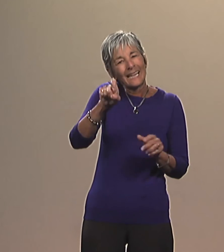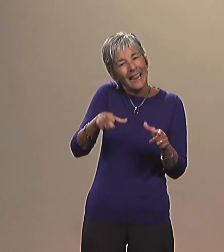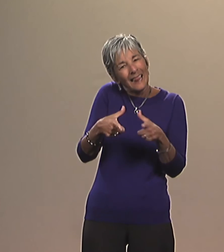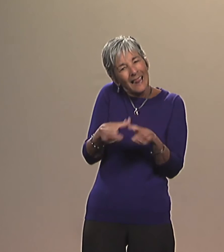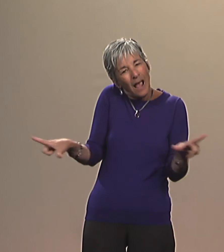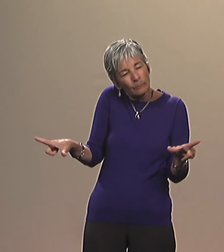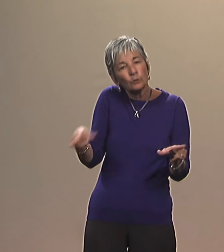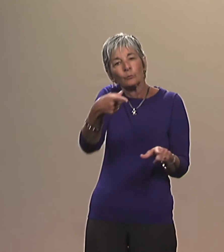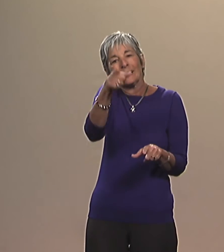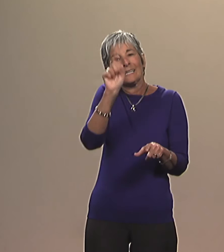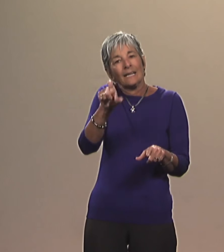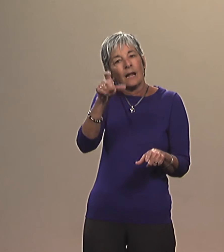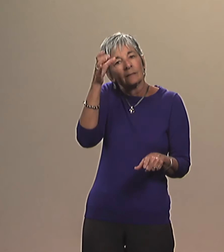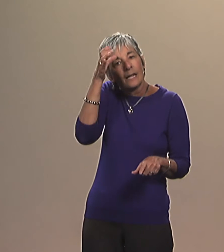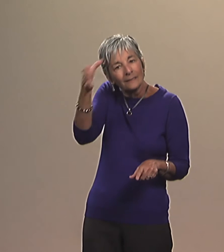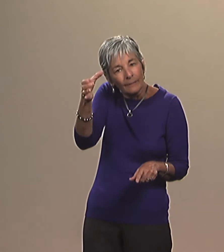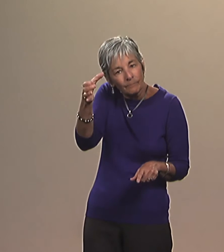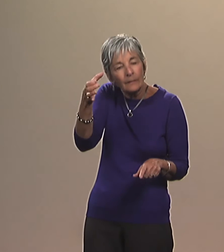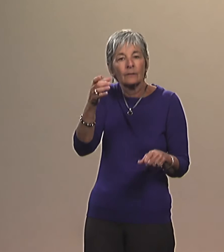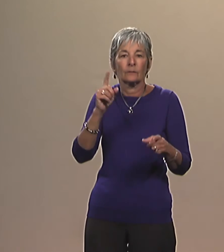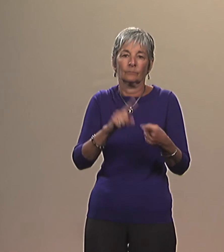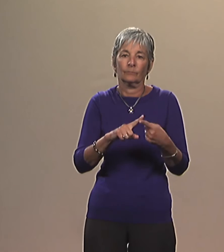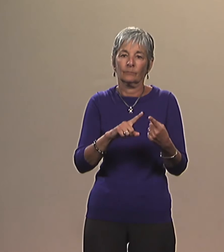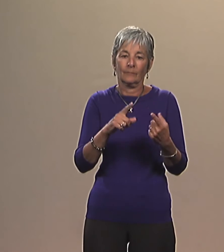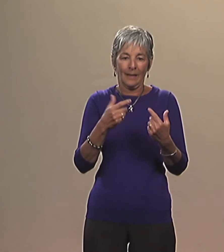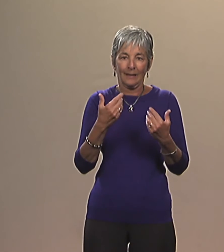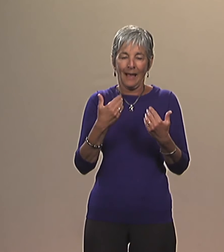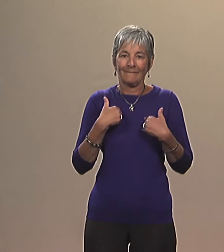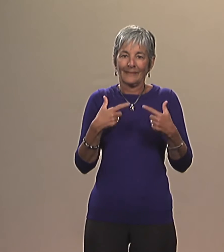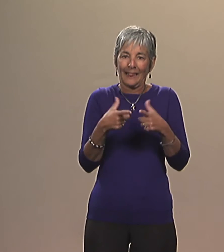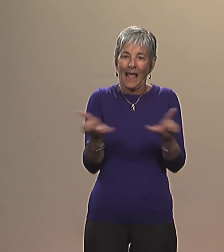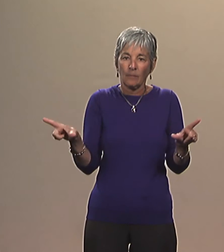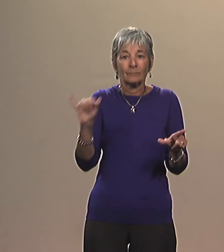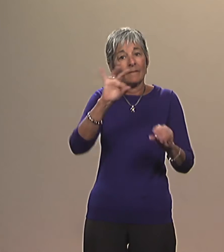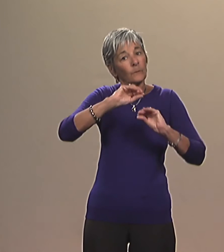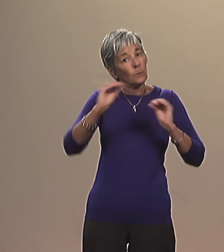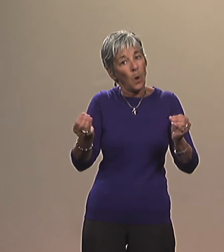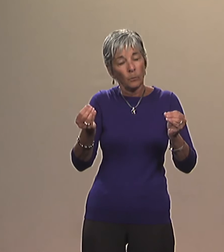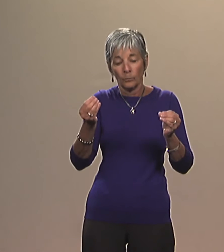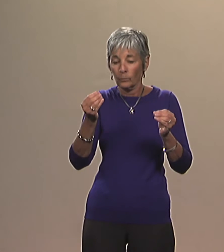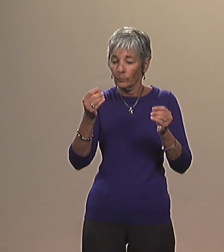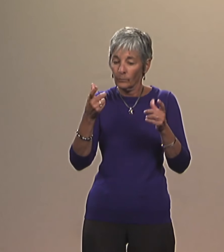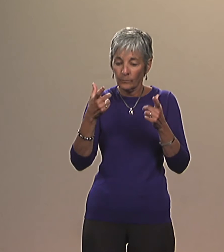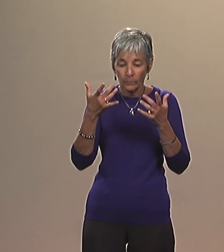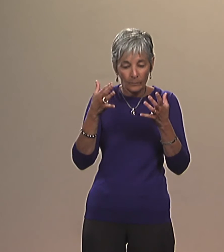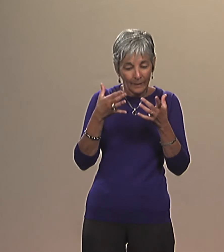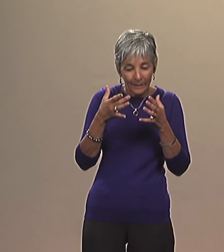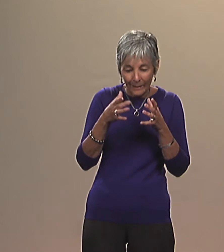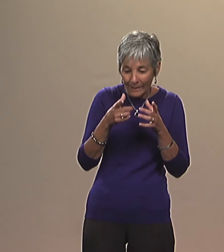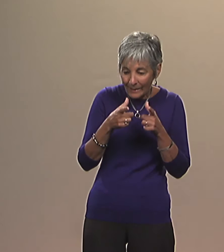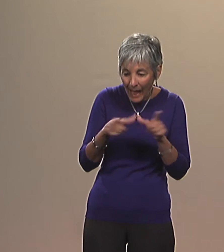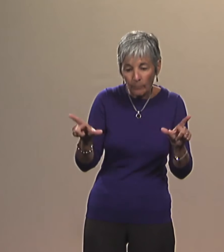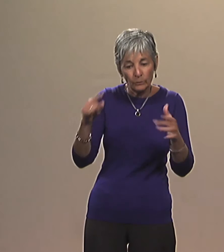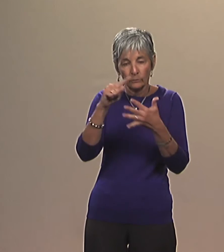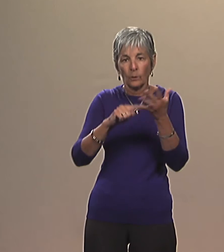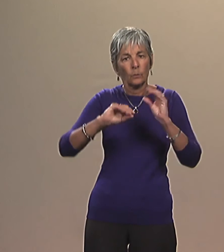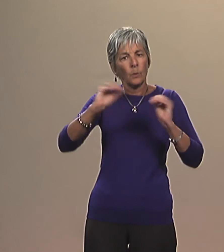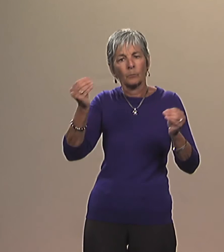because you need language. You need to first have the concepts. If you have no language, then you have no concepts, so what